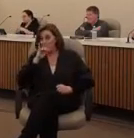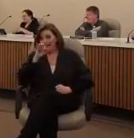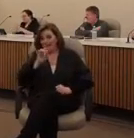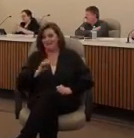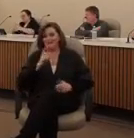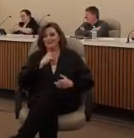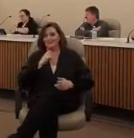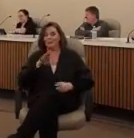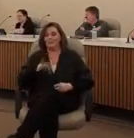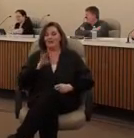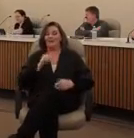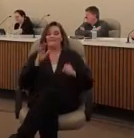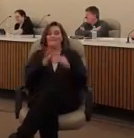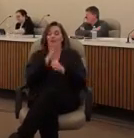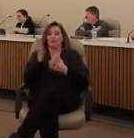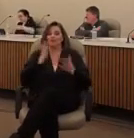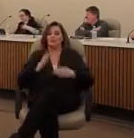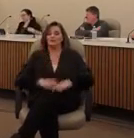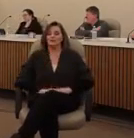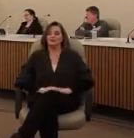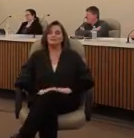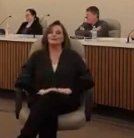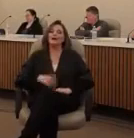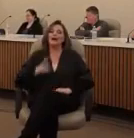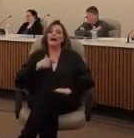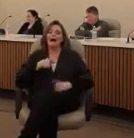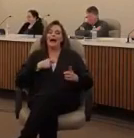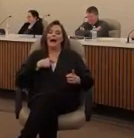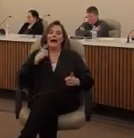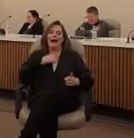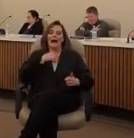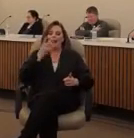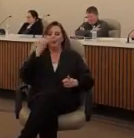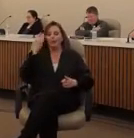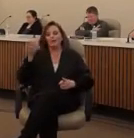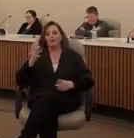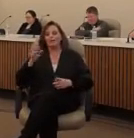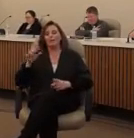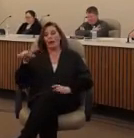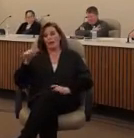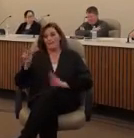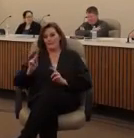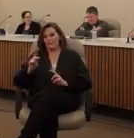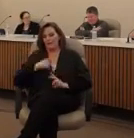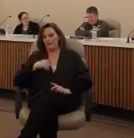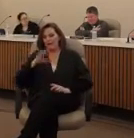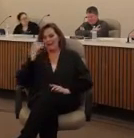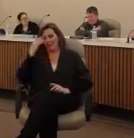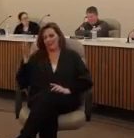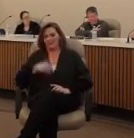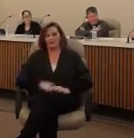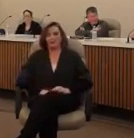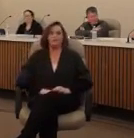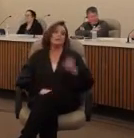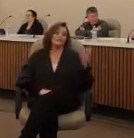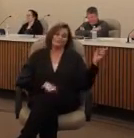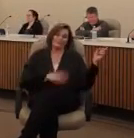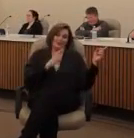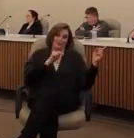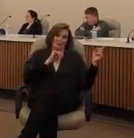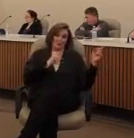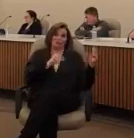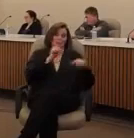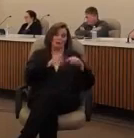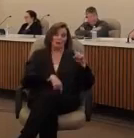senior citizens love the idea of it. I will pass that along. In New Jersey, we can't pump our own gas, right? Right. Right. Everything. That's